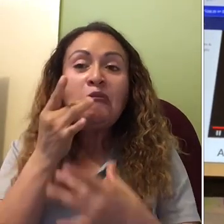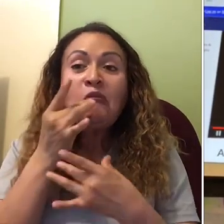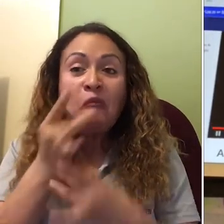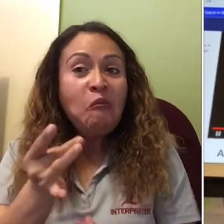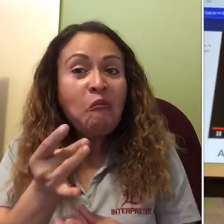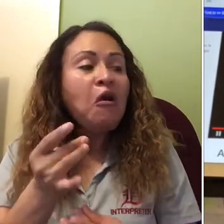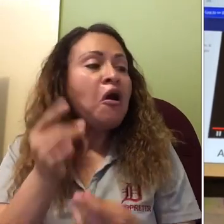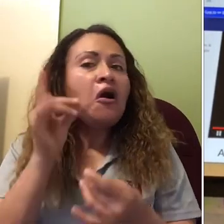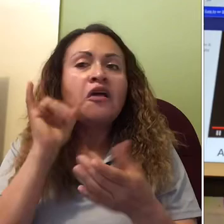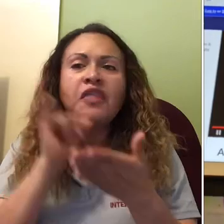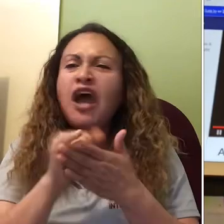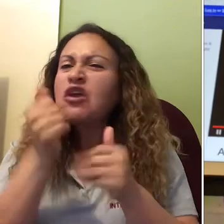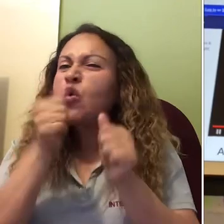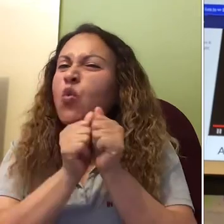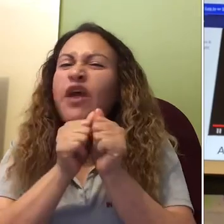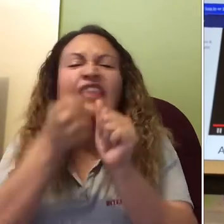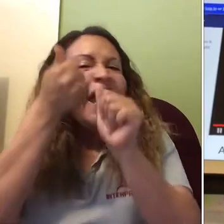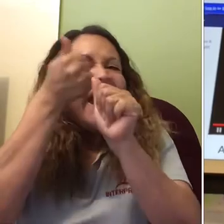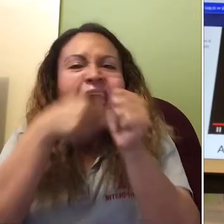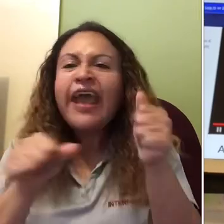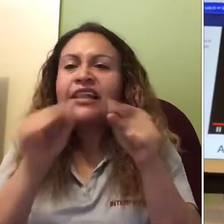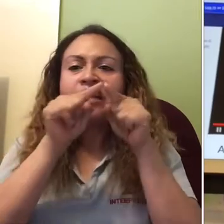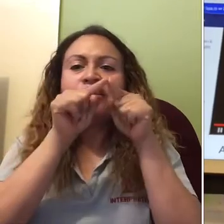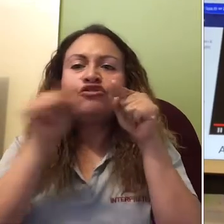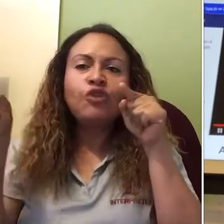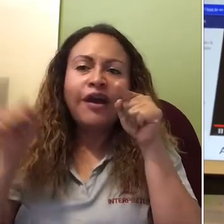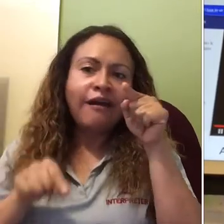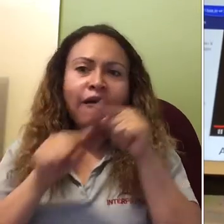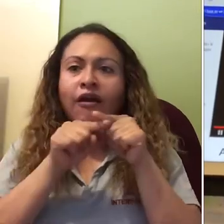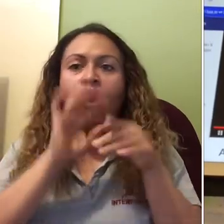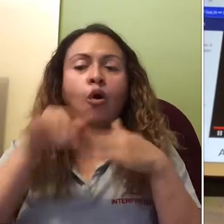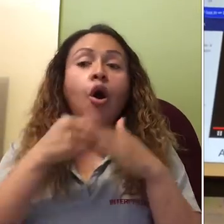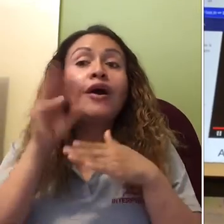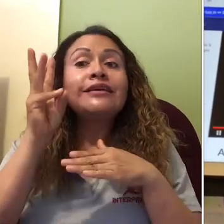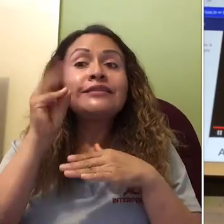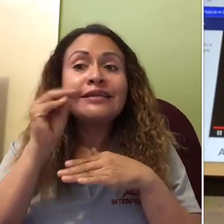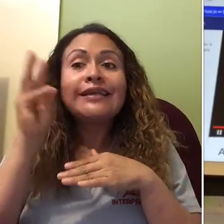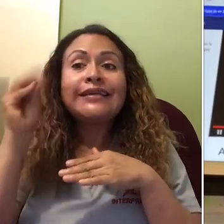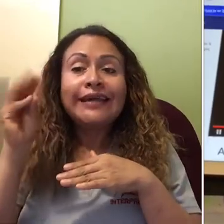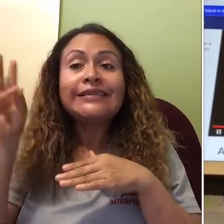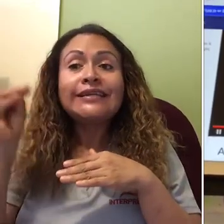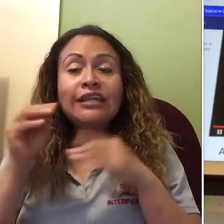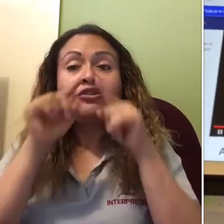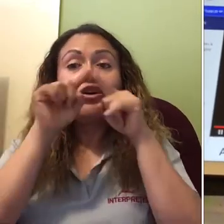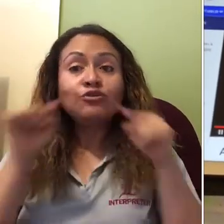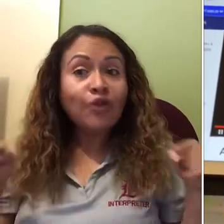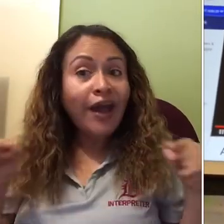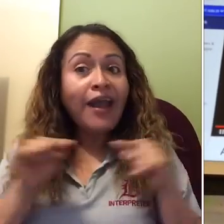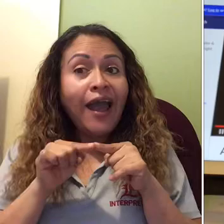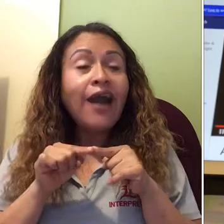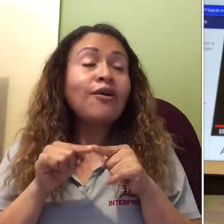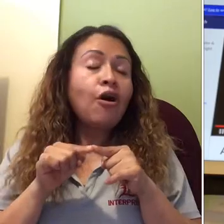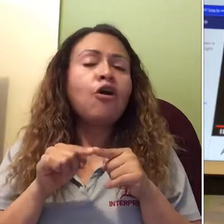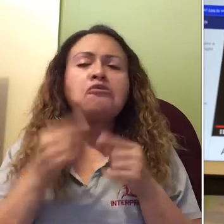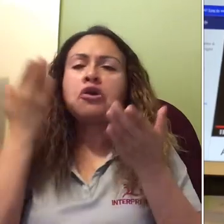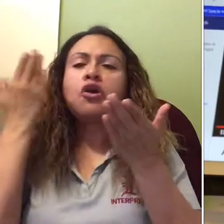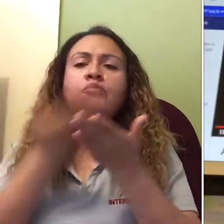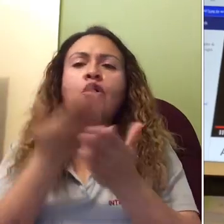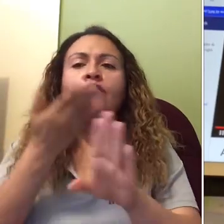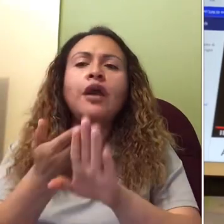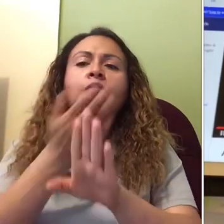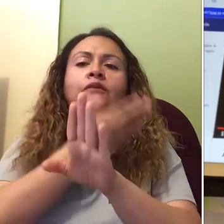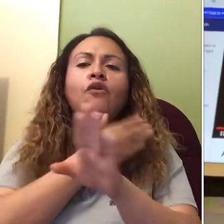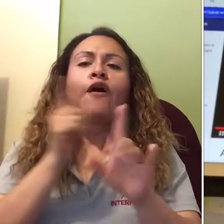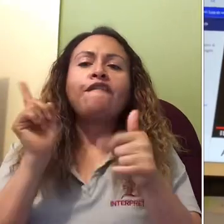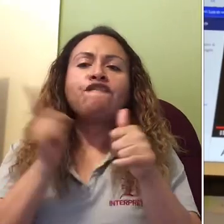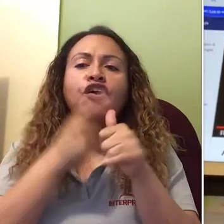could have done this with any of these triangles. All of these triangles are 60, 60, 60 triangles, which tells us, and we've proven this earlier on when we first started